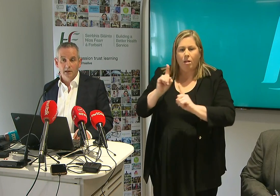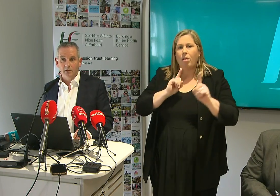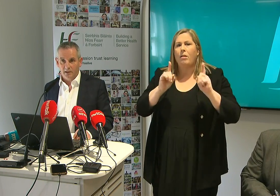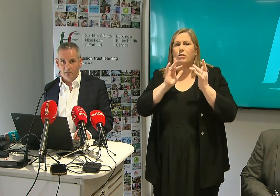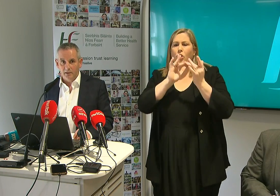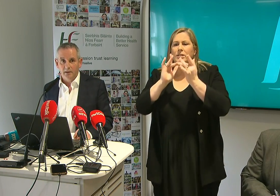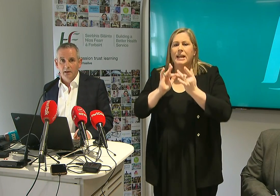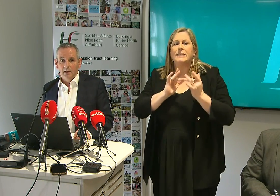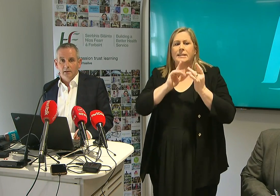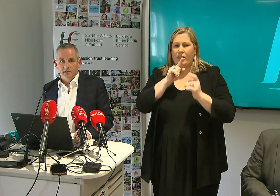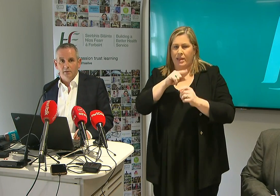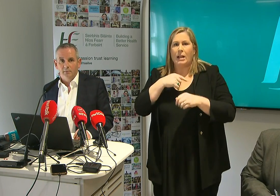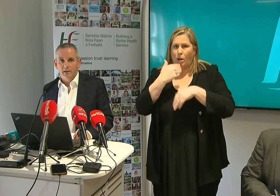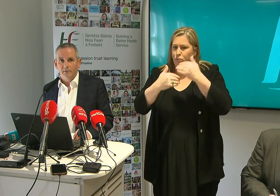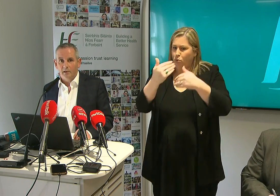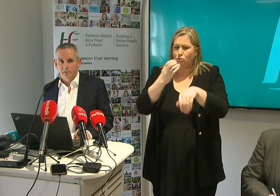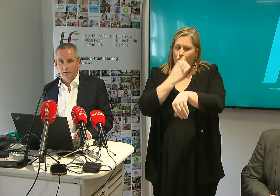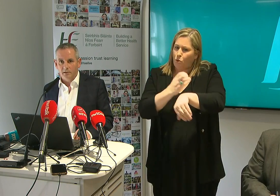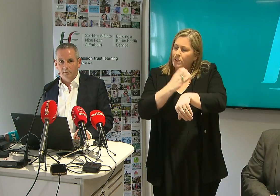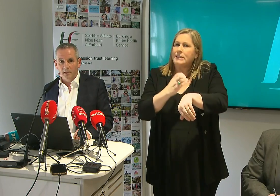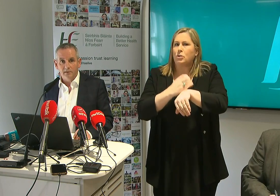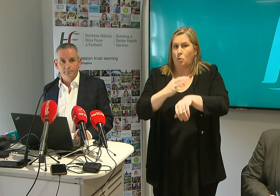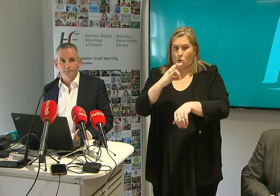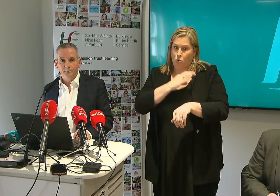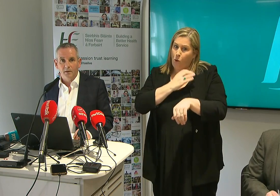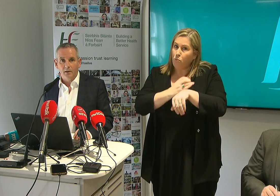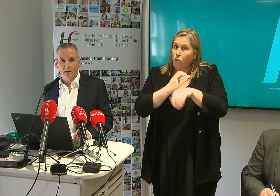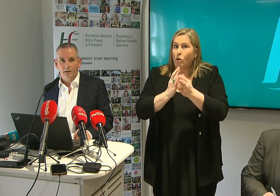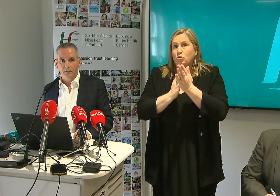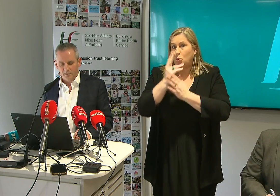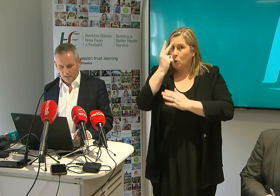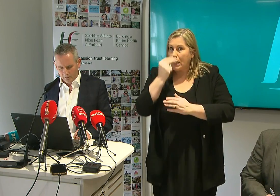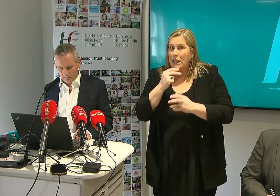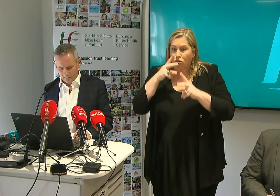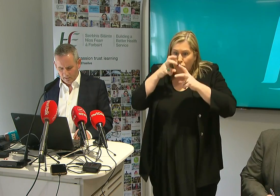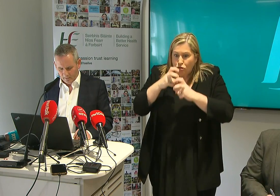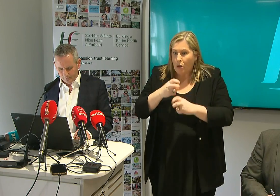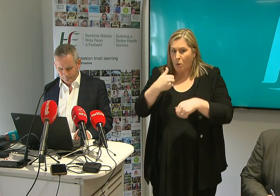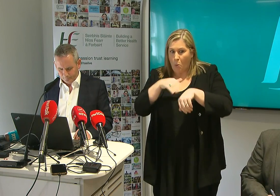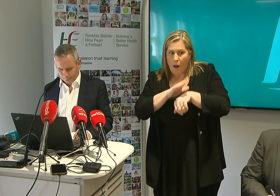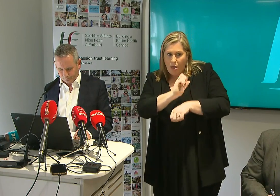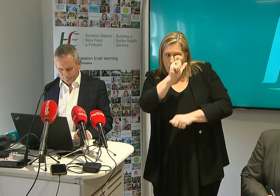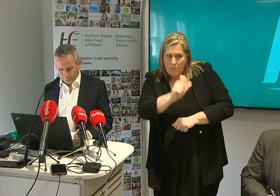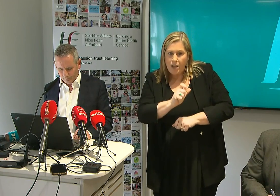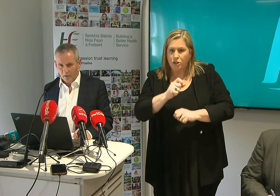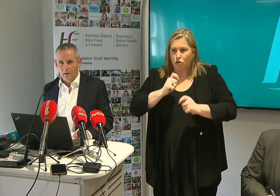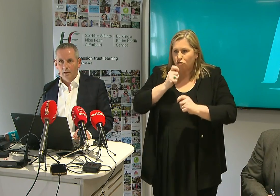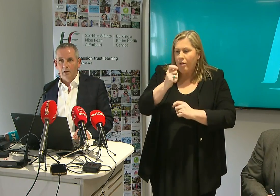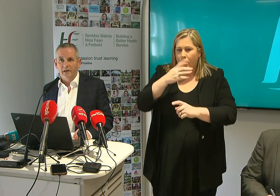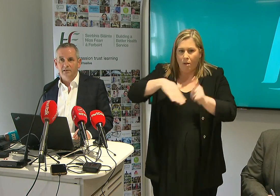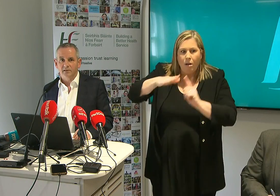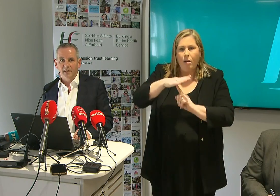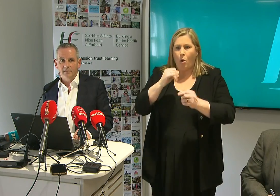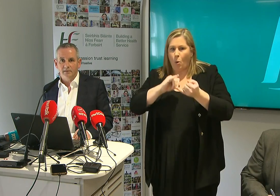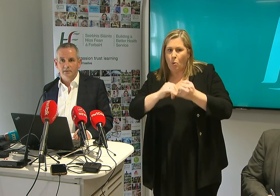is continuing, made very good progress overnight, but still continuing.